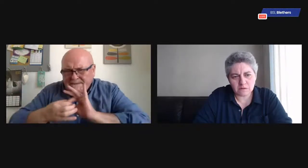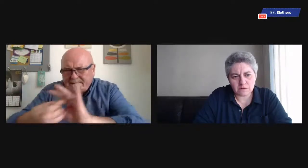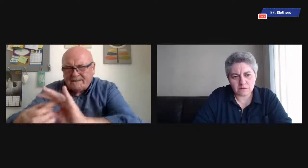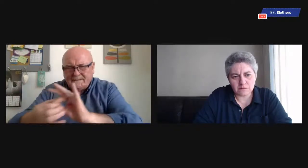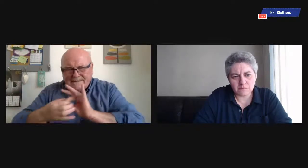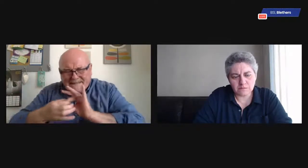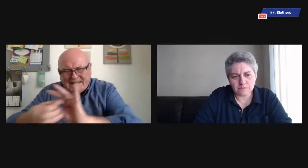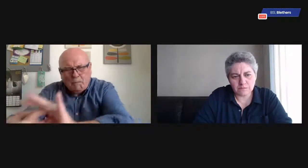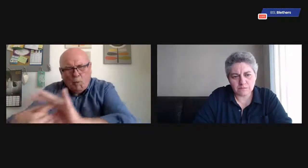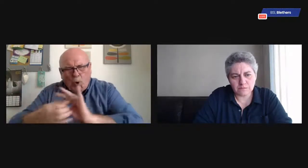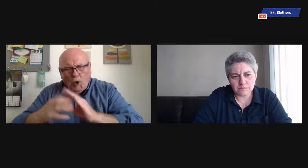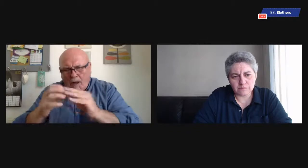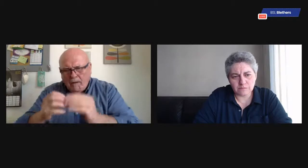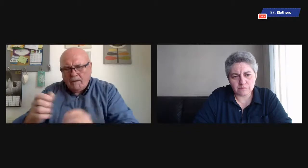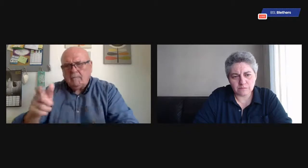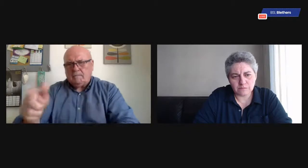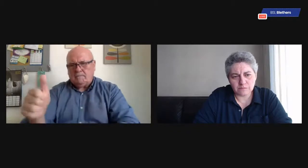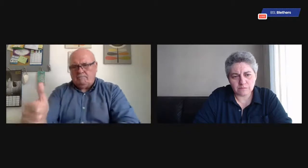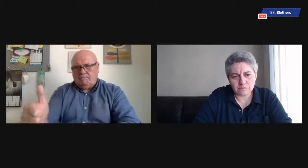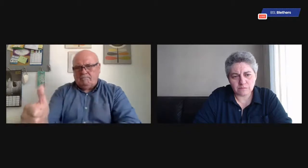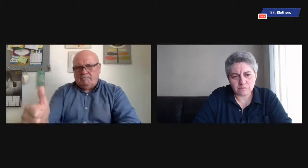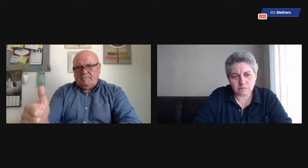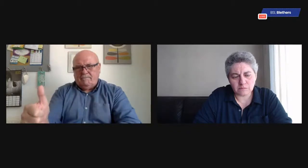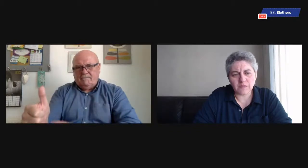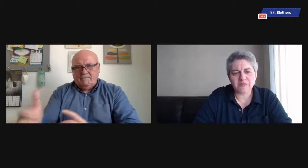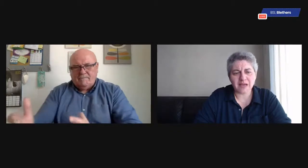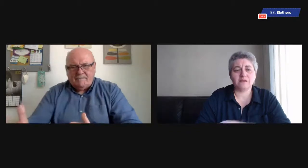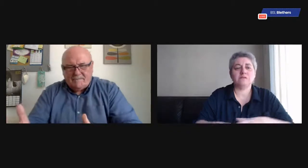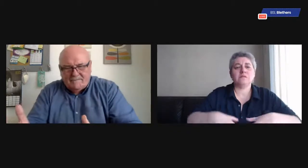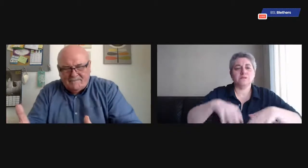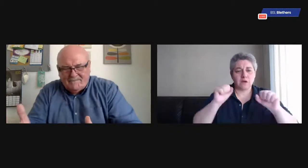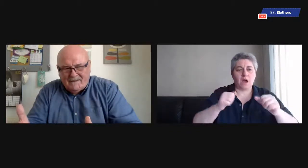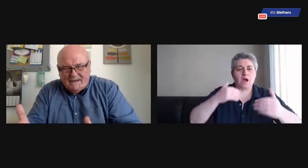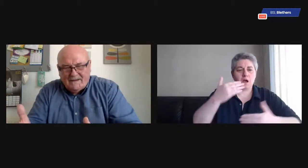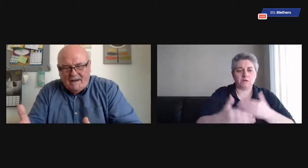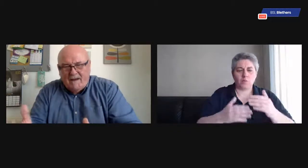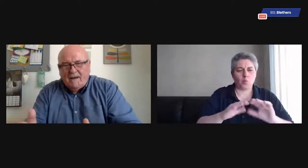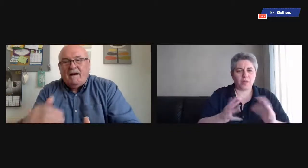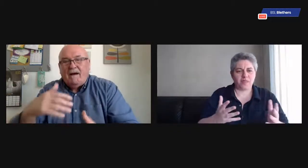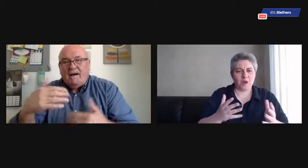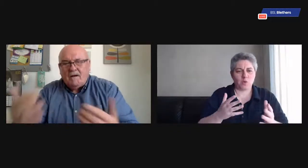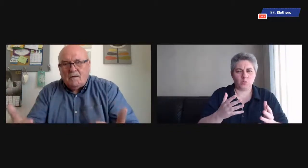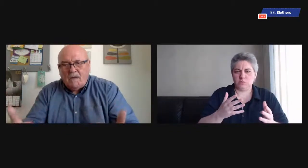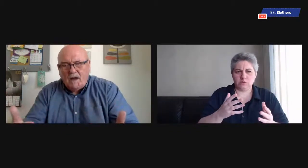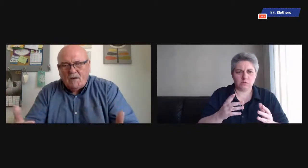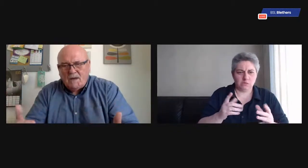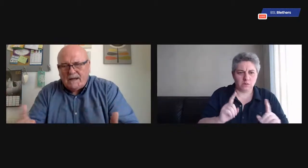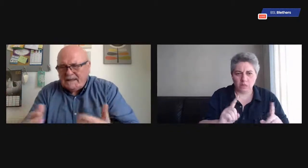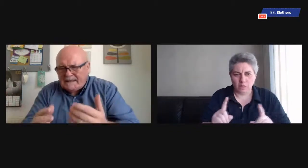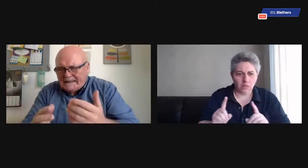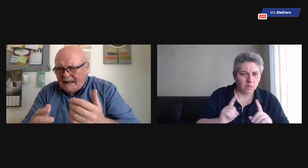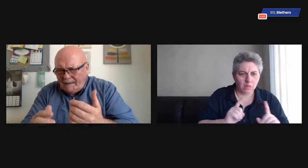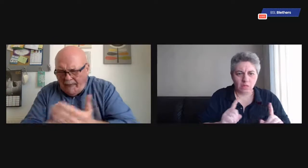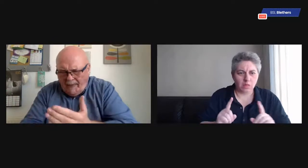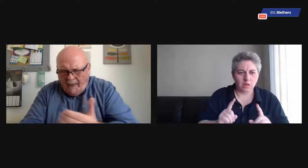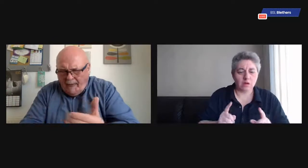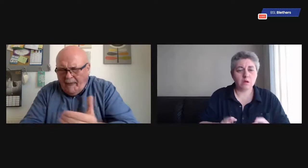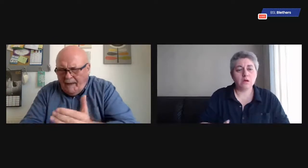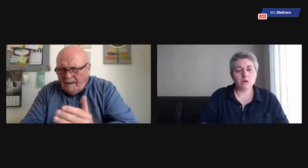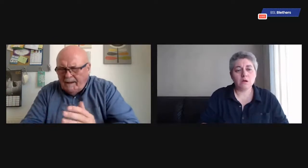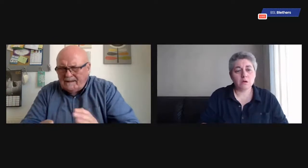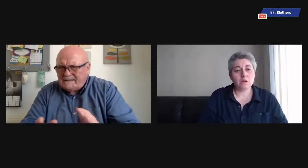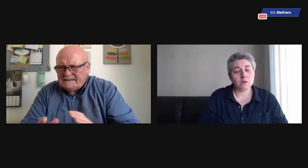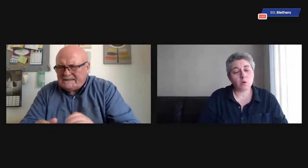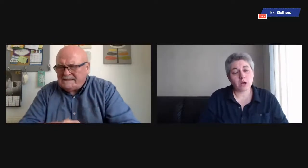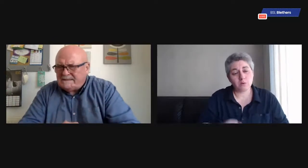what they're doing. Interpreters are confident. We're all confident with the interpreter. So it's not a communication issue. This is just a tactic